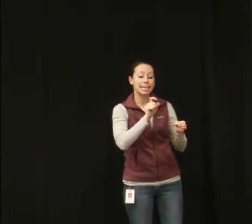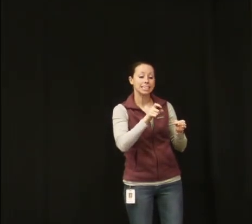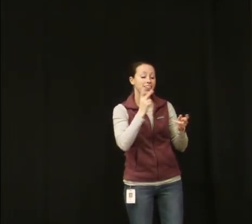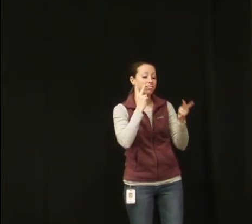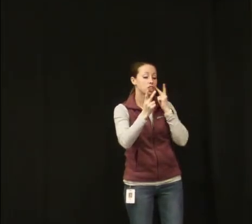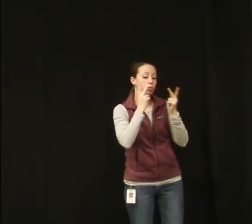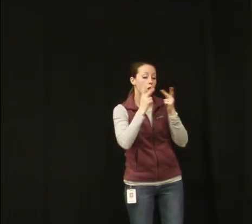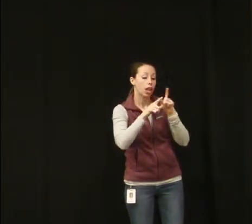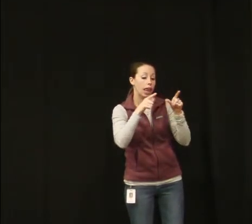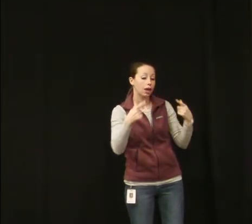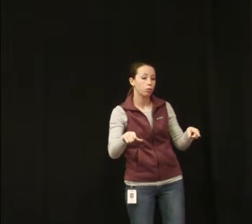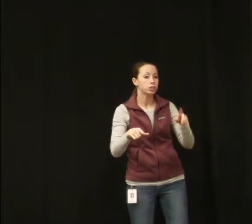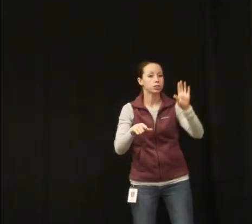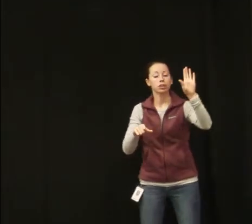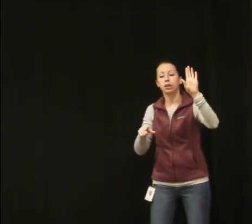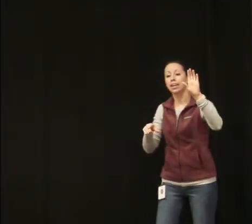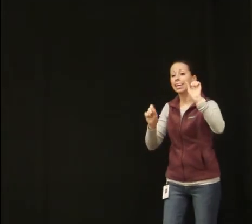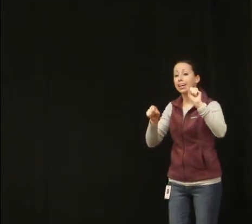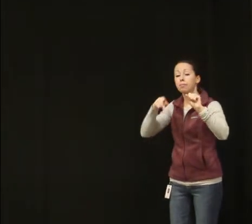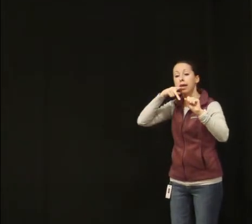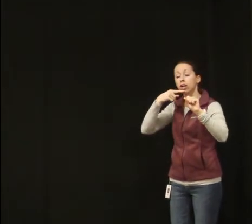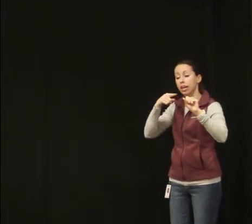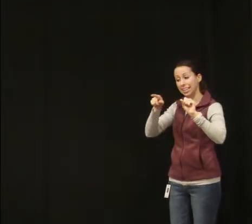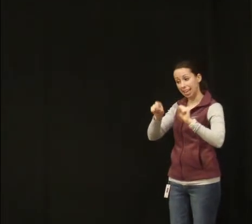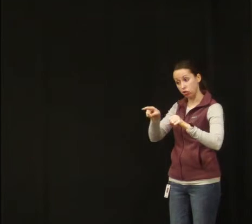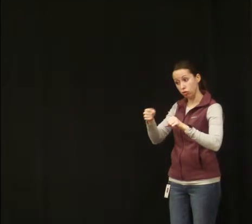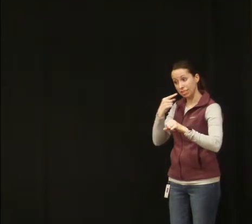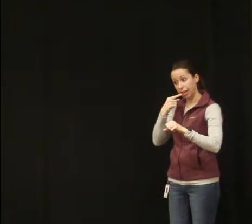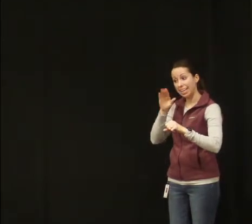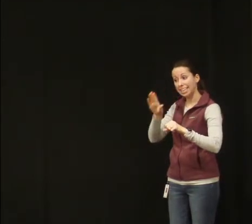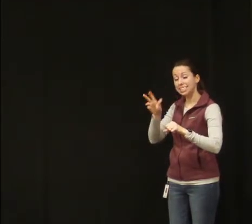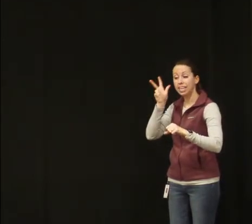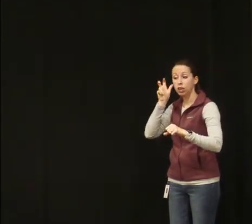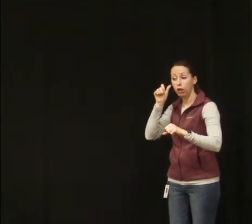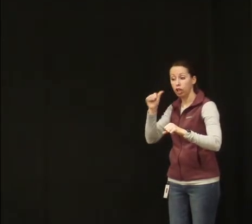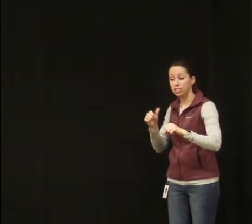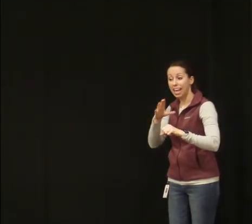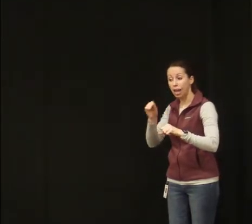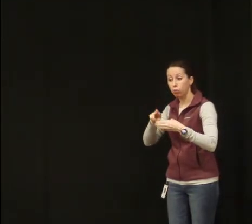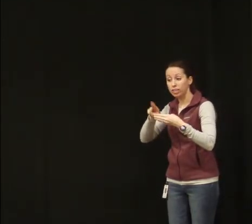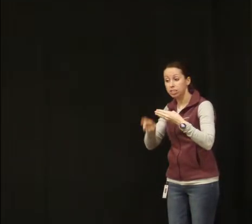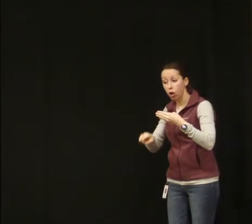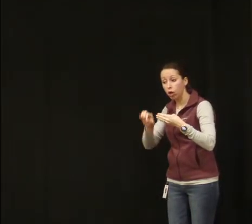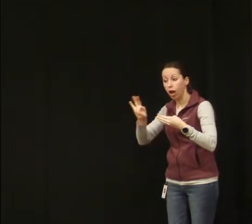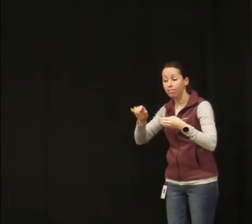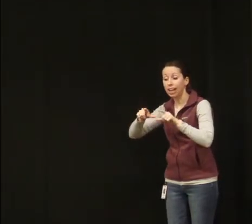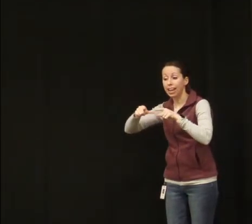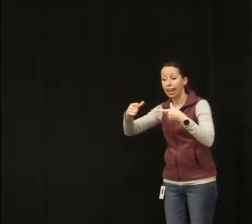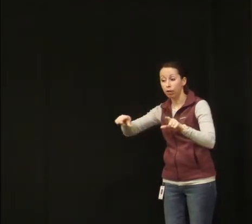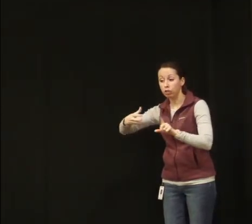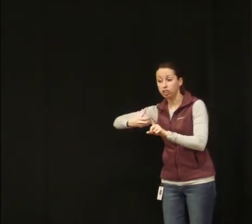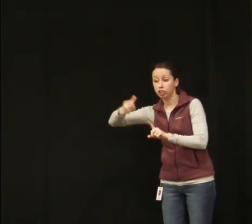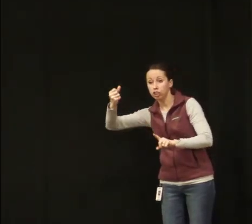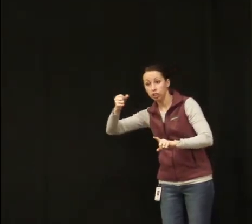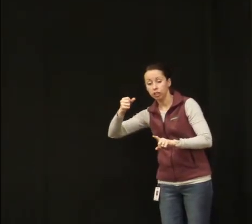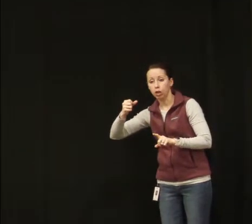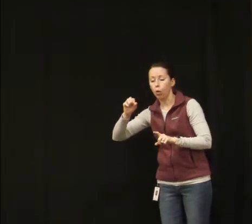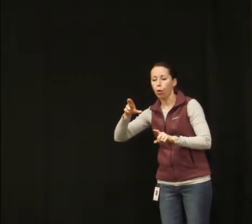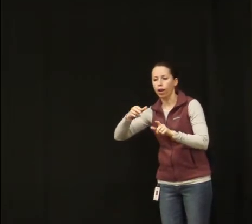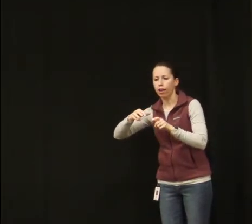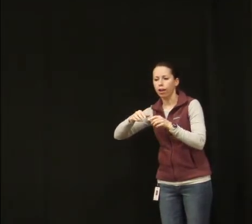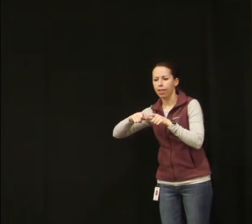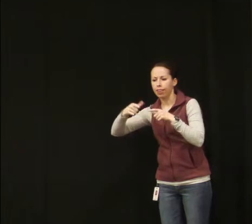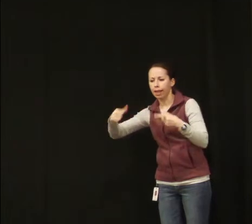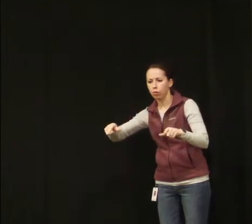Can you say his hearing loss and resulting language Yes, delay, like you can Yeah. add that in? tweak So, it, Yeah. tweak